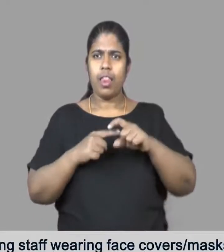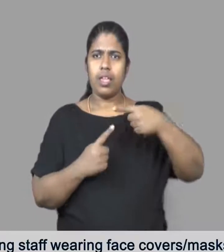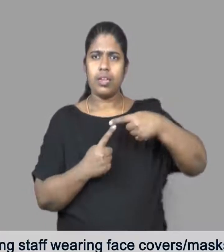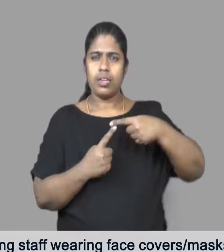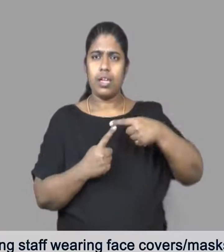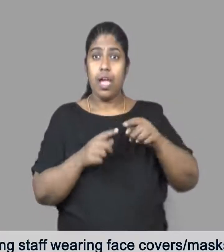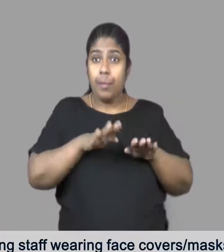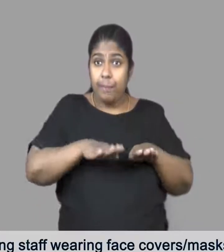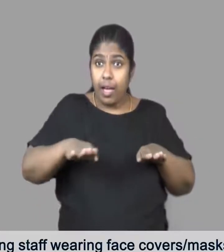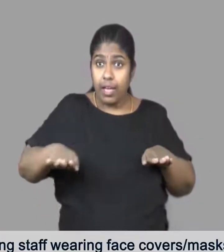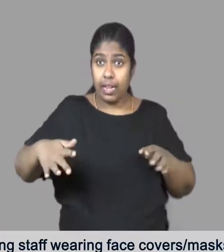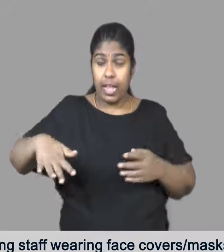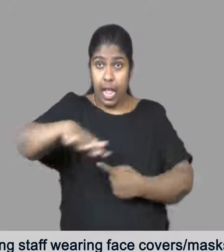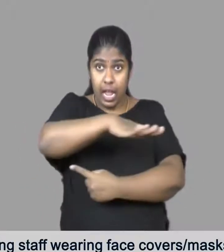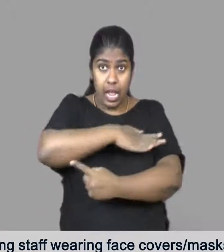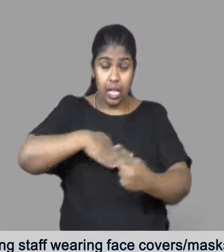Valet parking